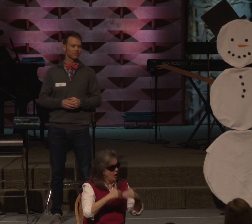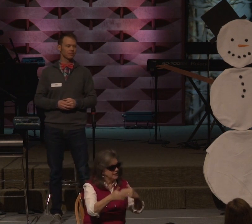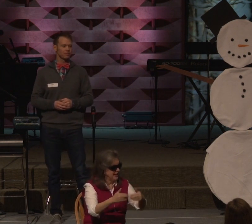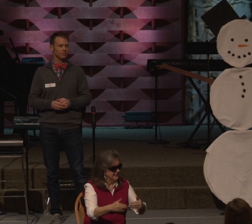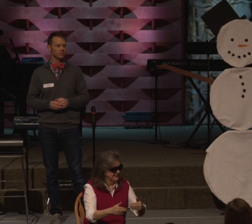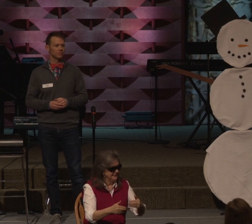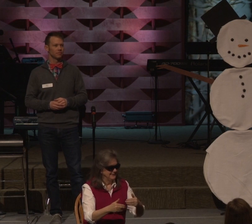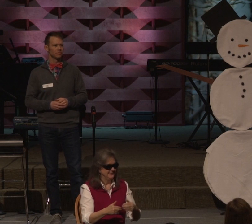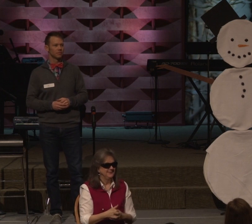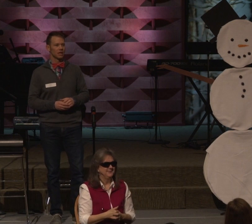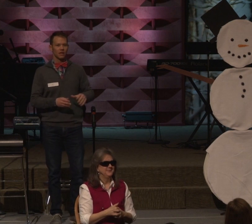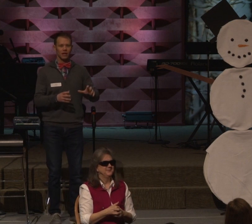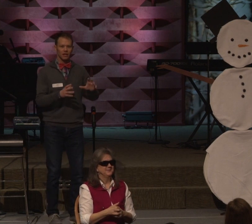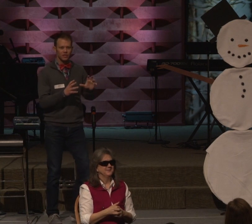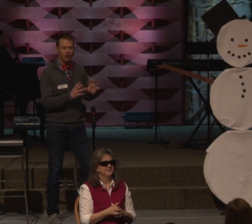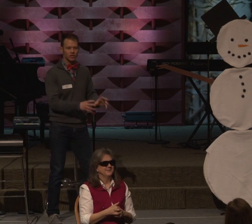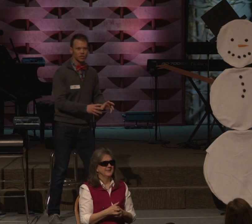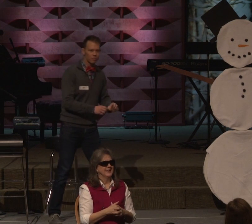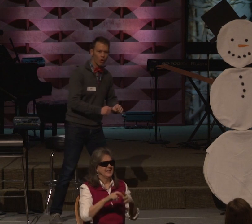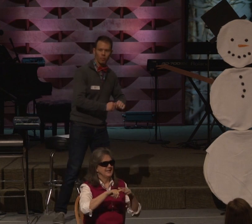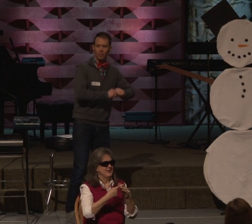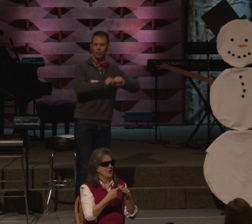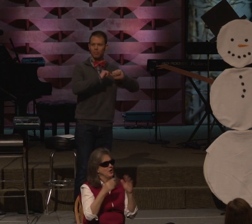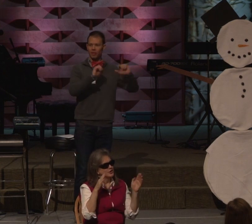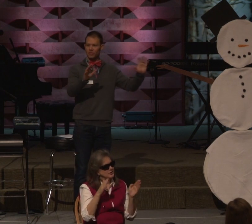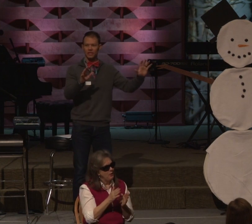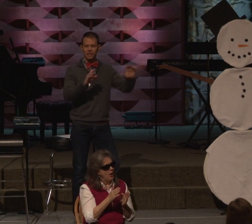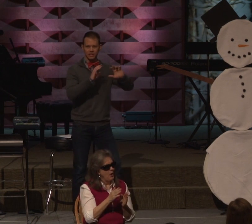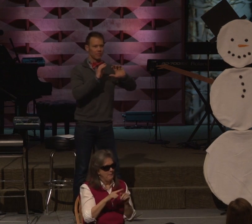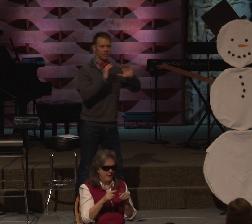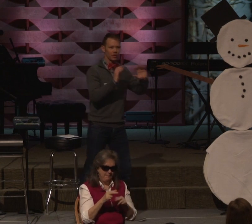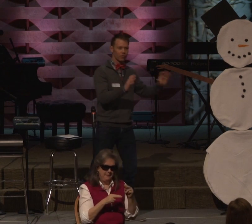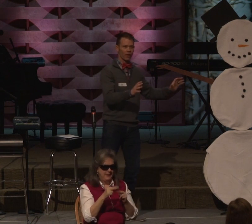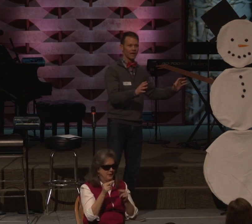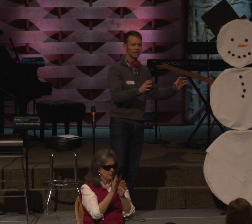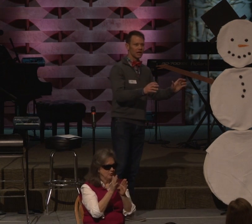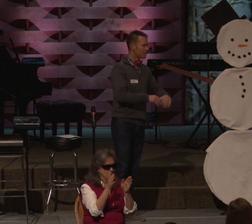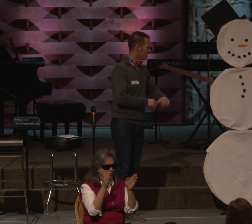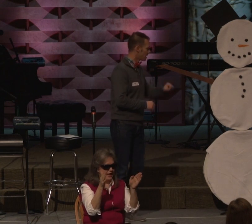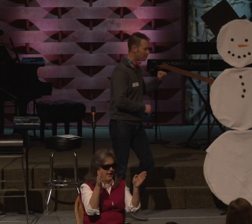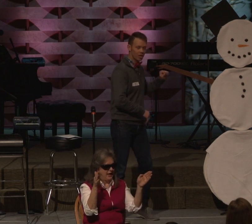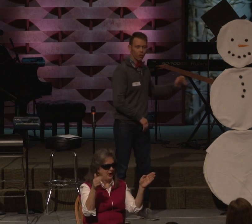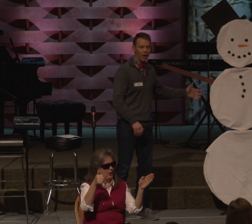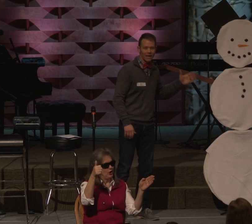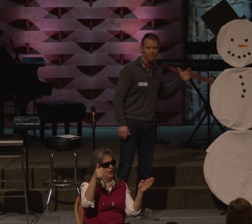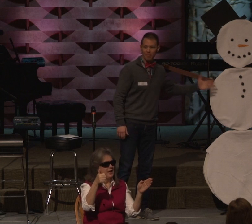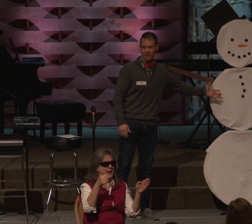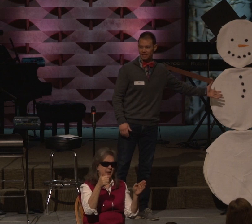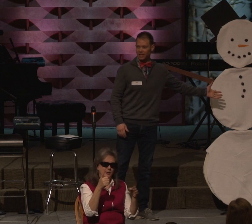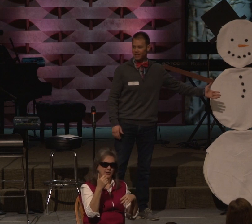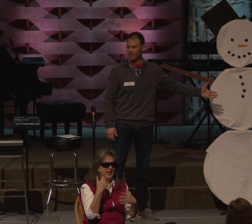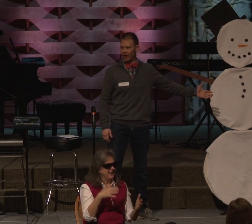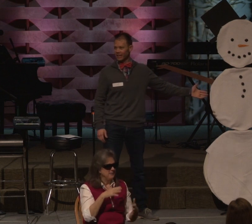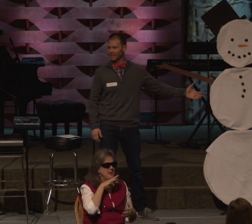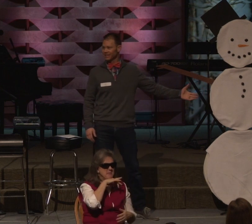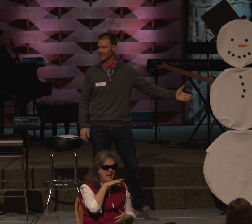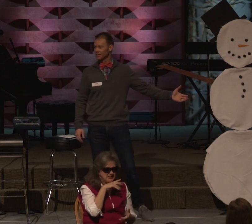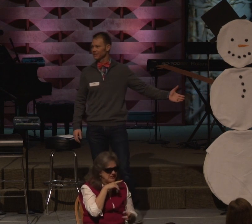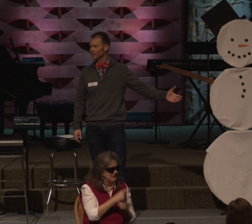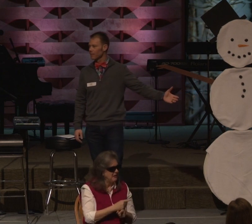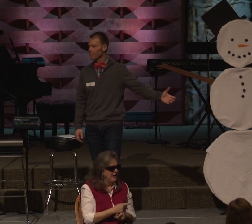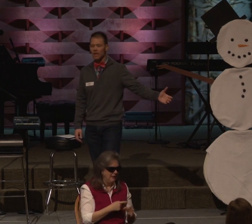becomes. It starts small, but builds into something great, that it can be quite messy,